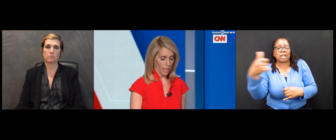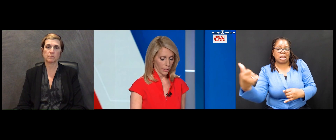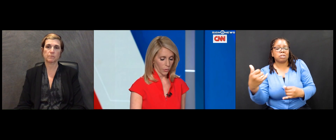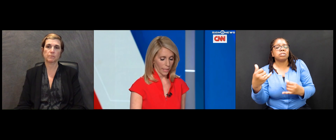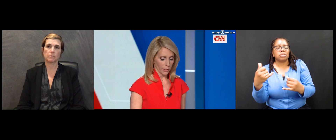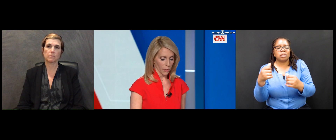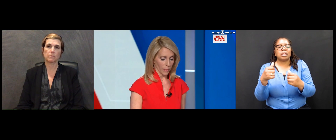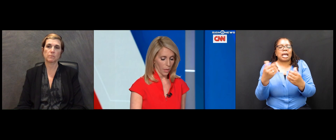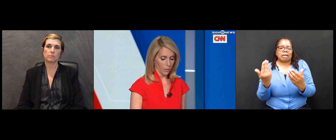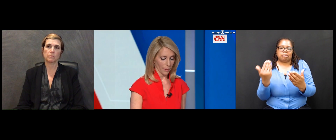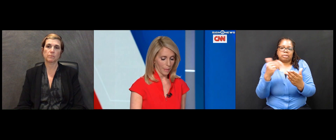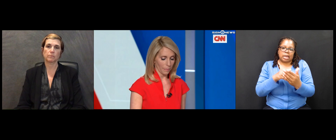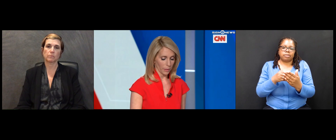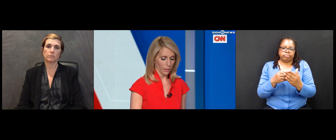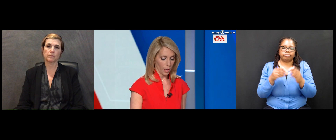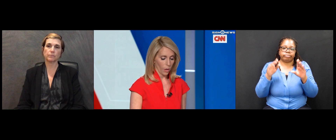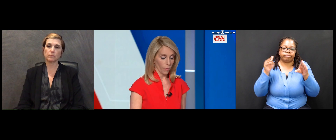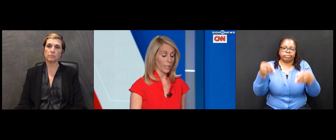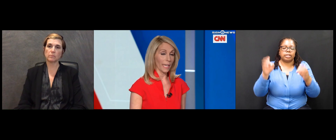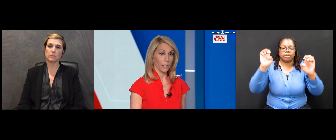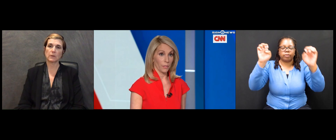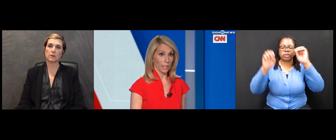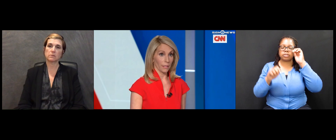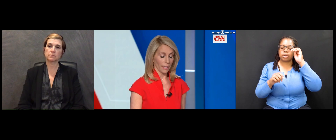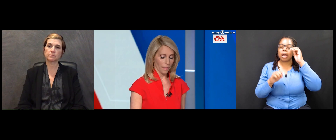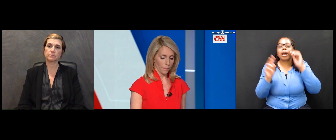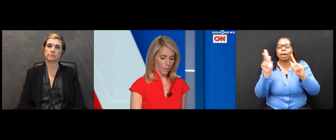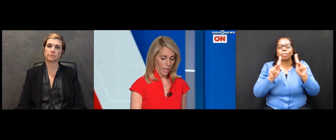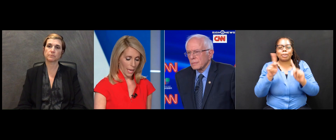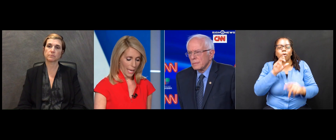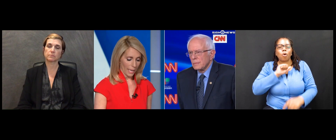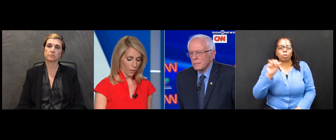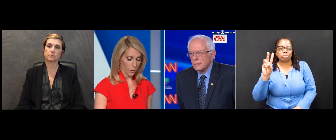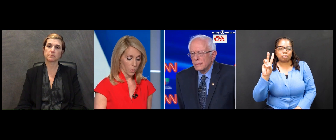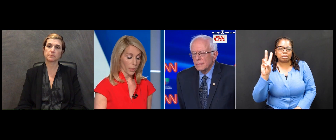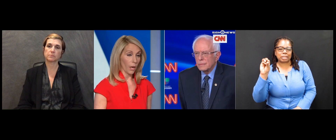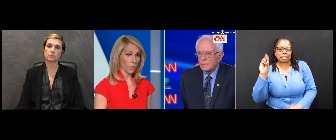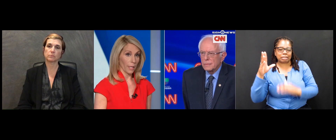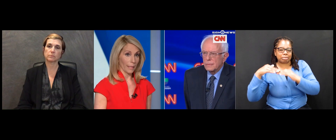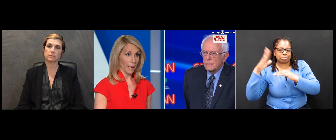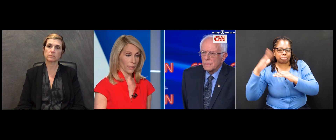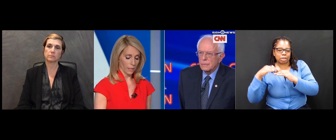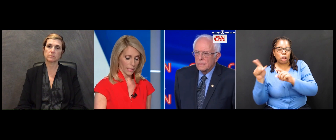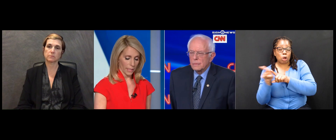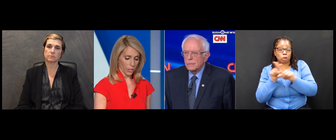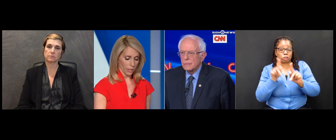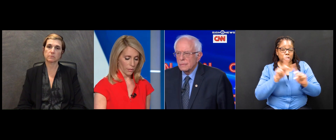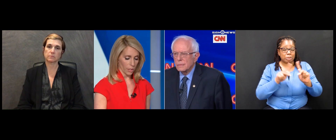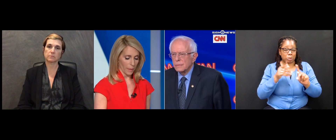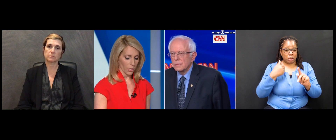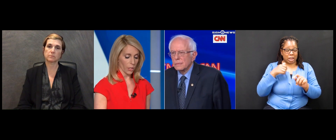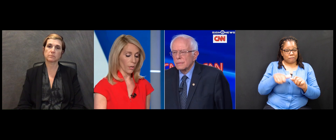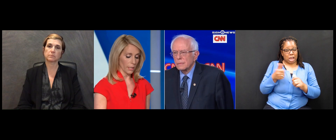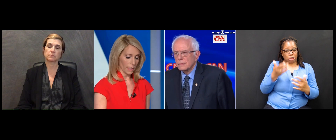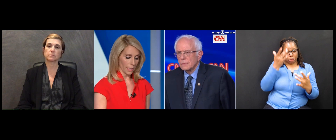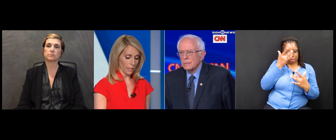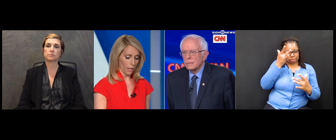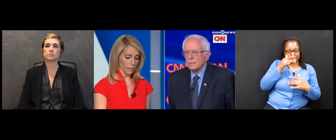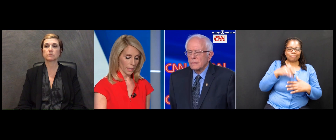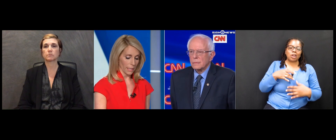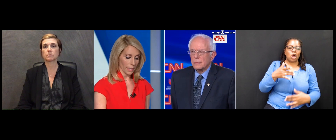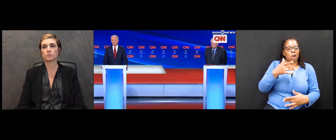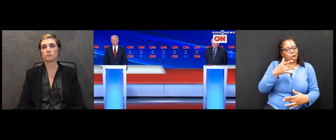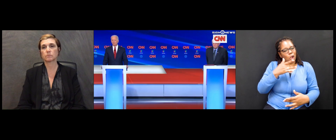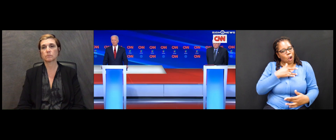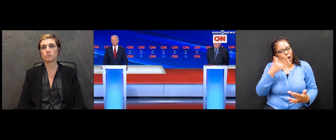to this crisis. We know that people over the age of 60 and those with underlying medical conditions, especially heart disease,